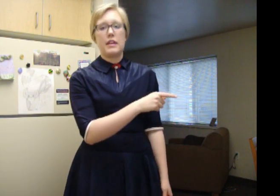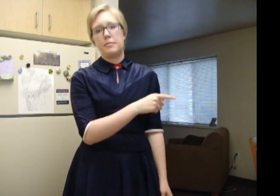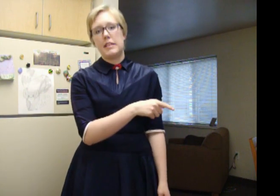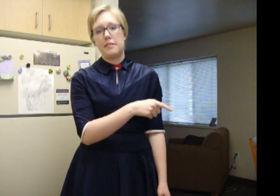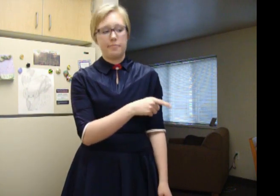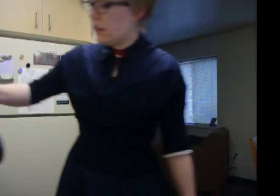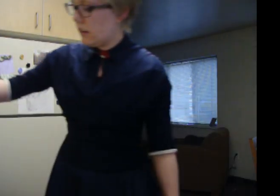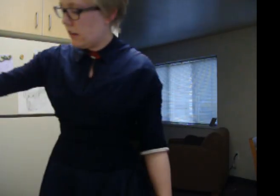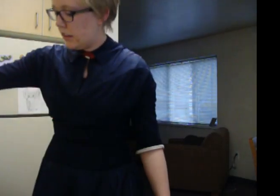That's my tea.